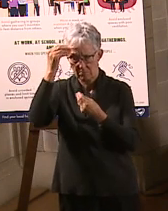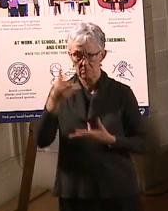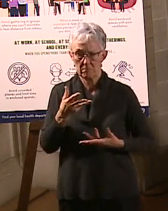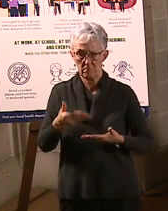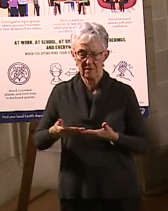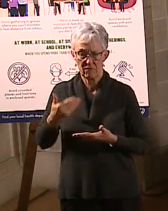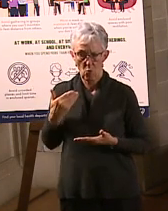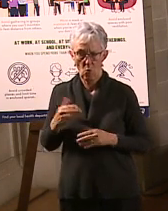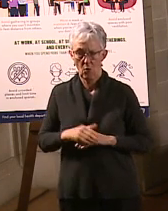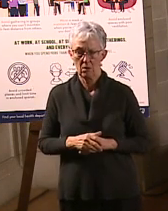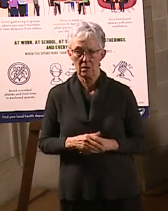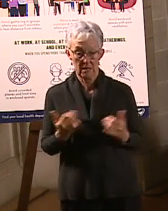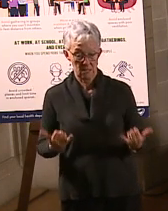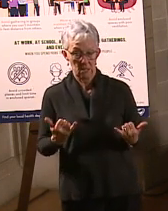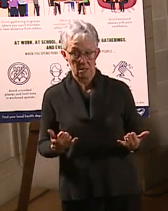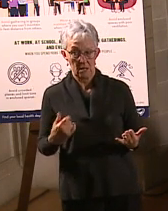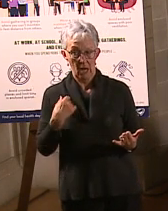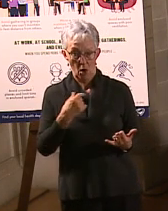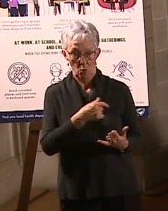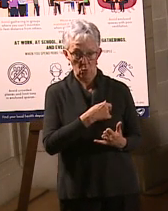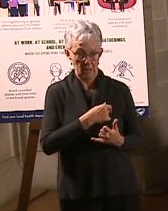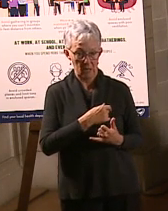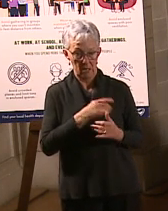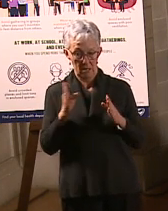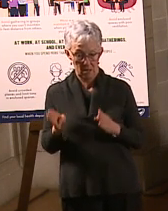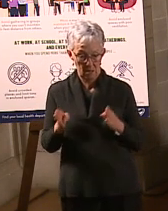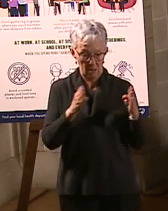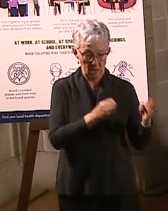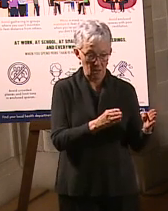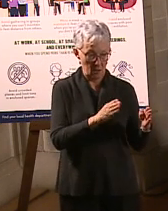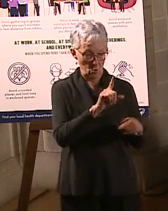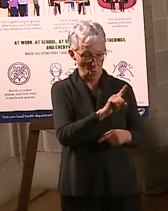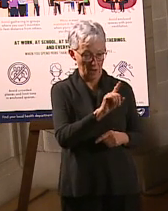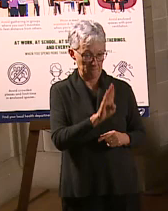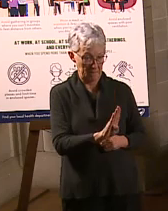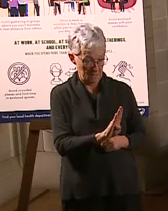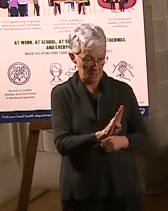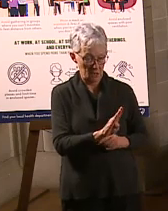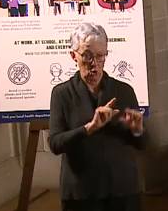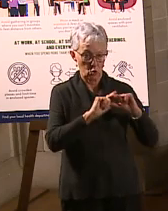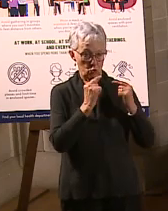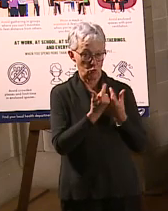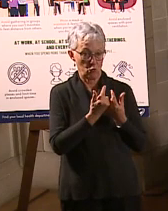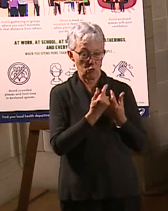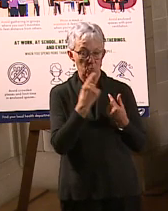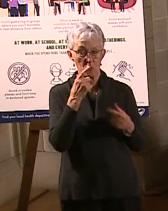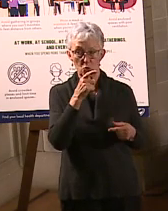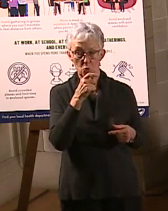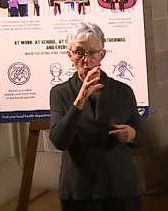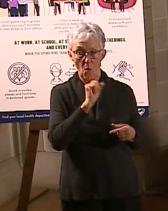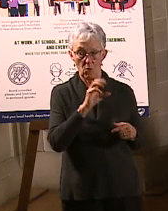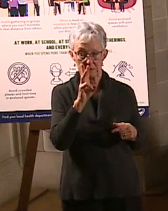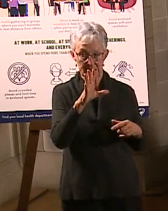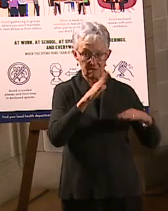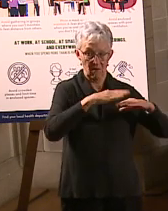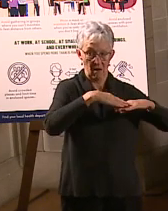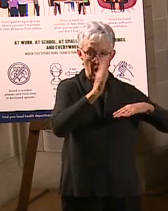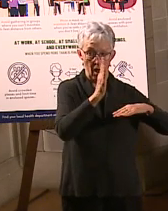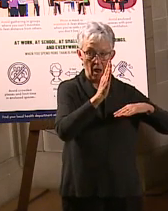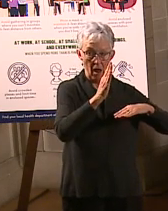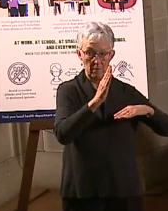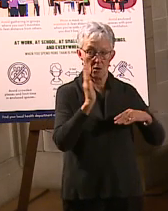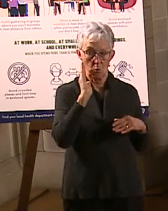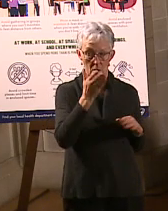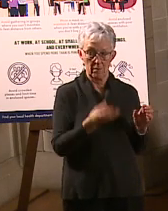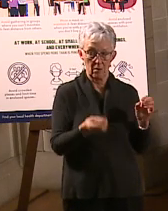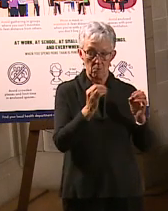that moves a number of people into Phase 1B. The demand has always been bigger than the supply, so if we can get more